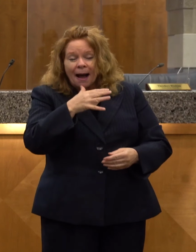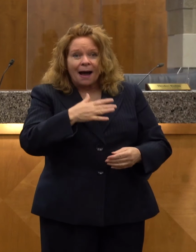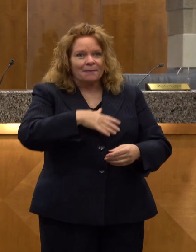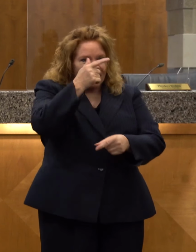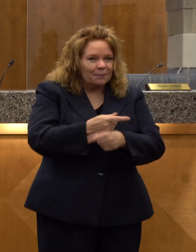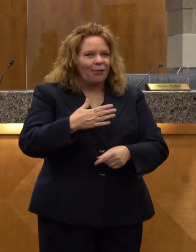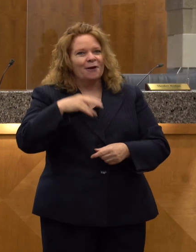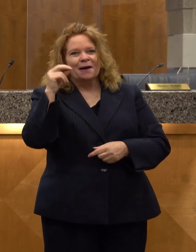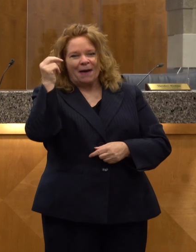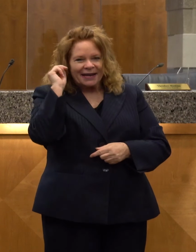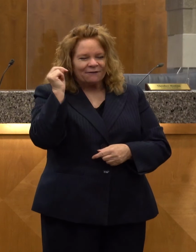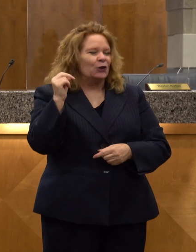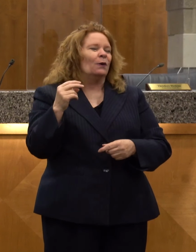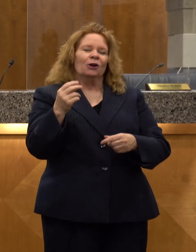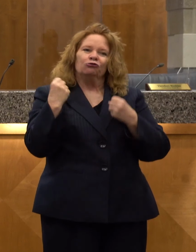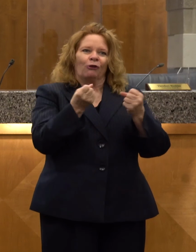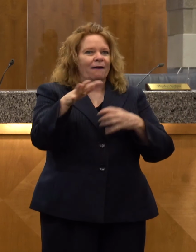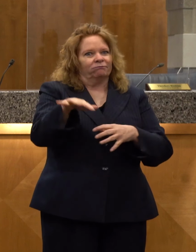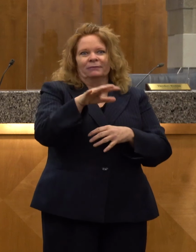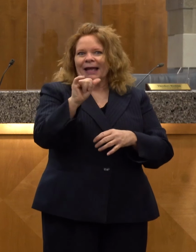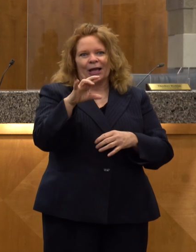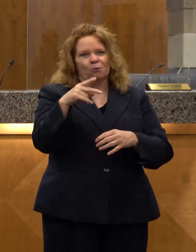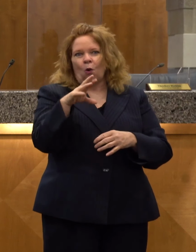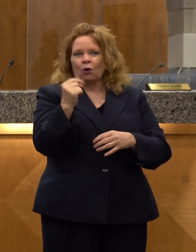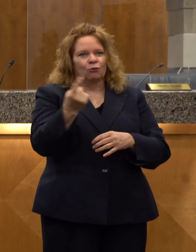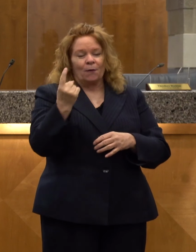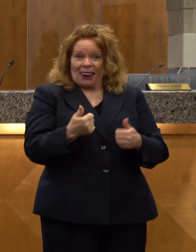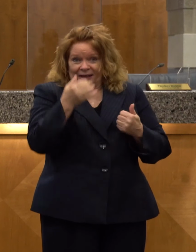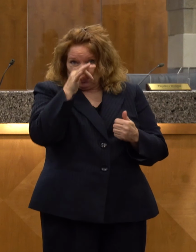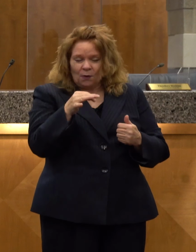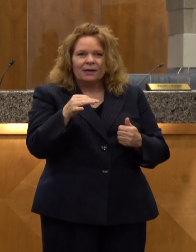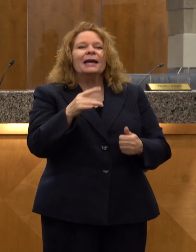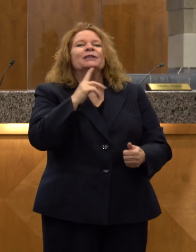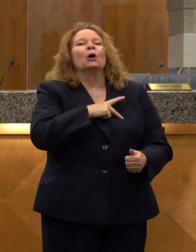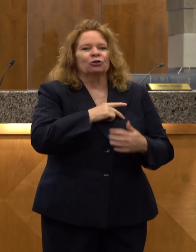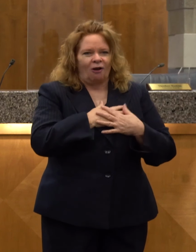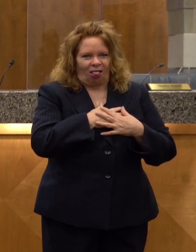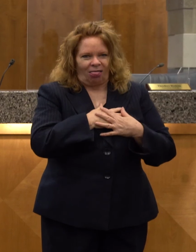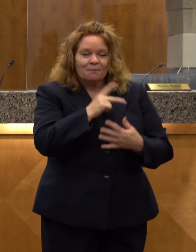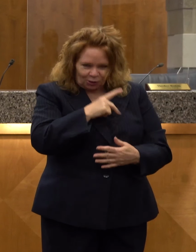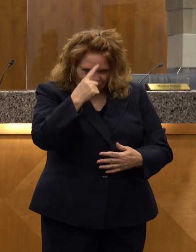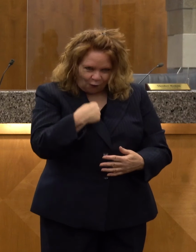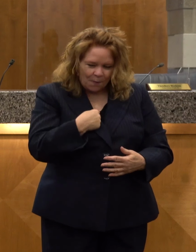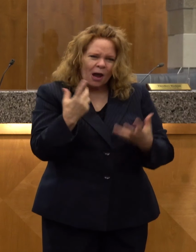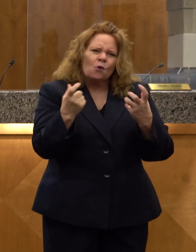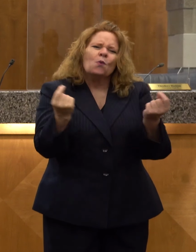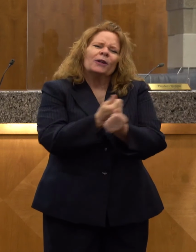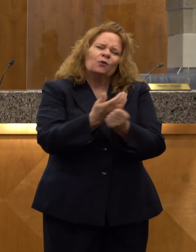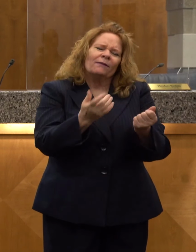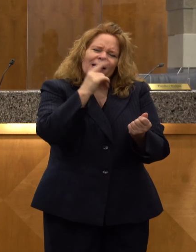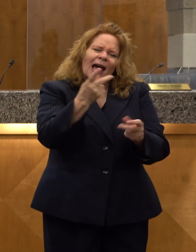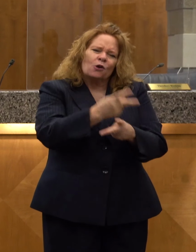nephew, who all use Airport Road, live off Airport Road, it is personal. It's personal because we want to do everything to not just keep